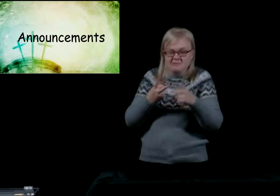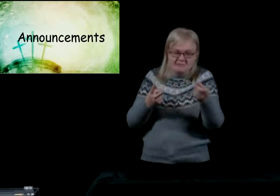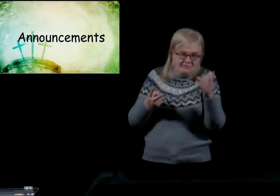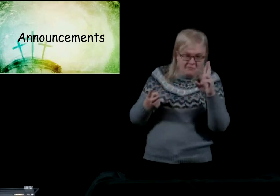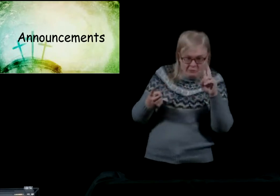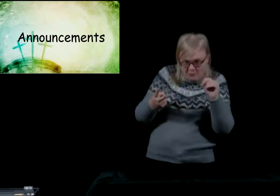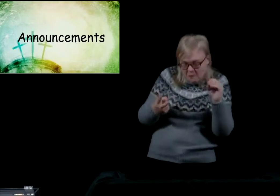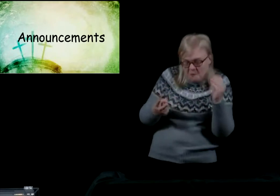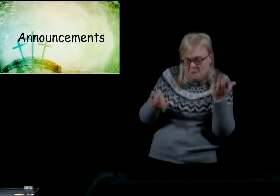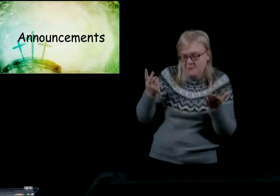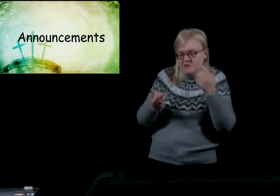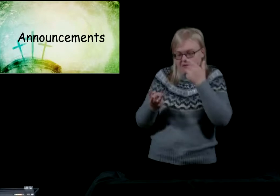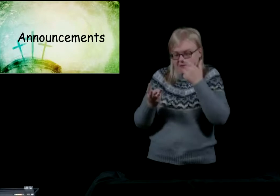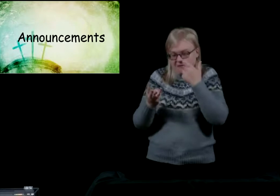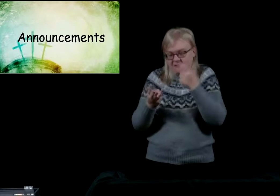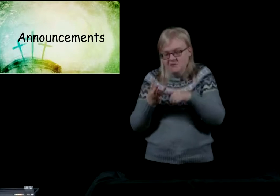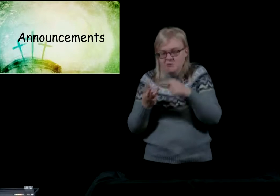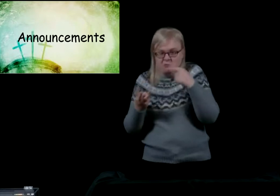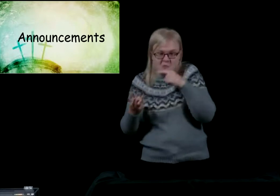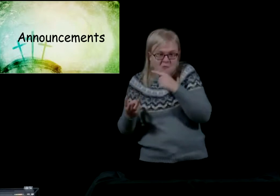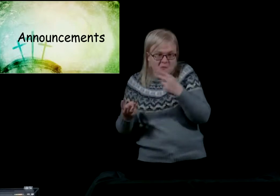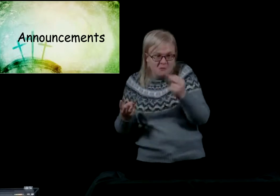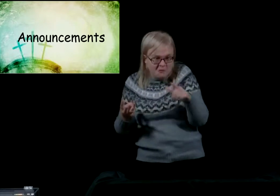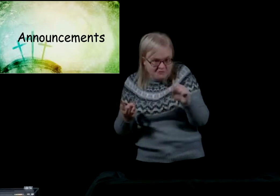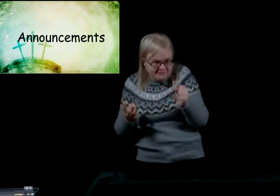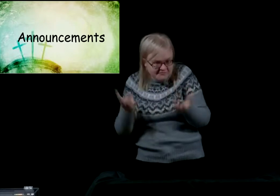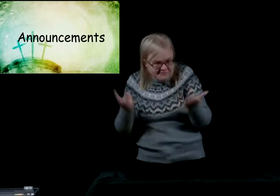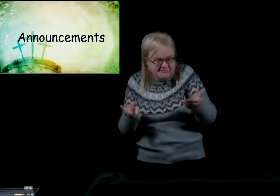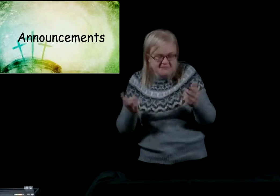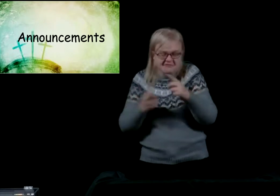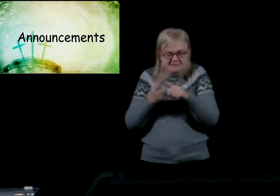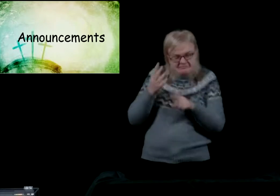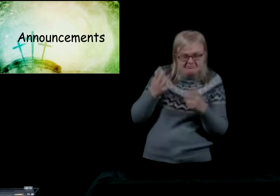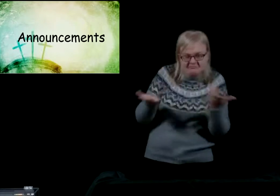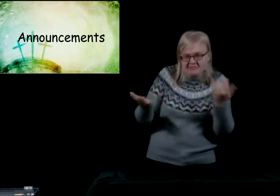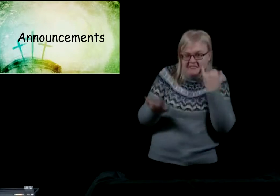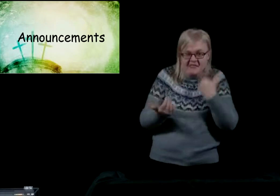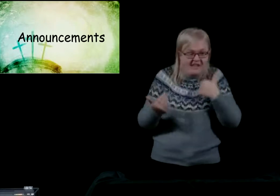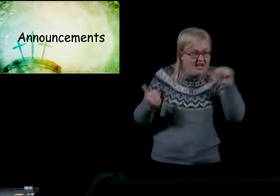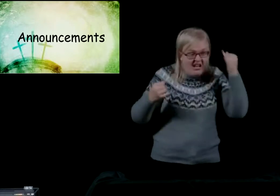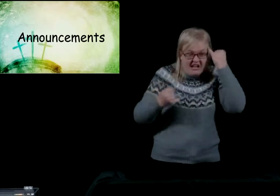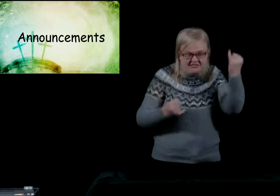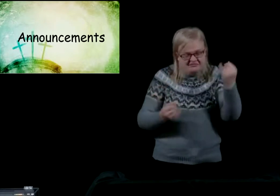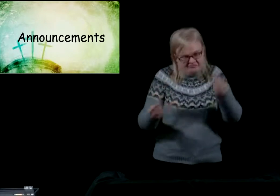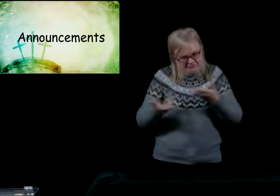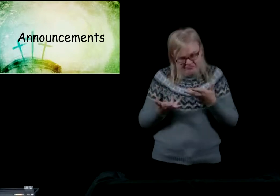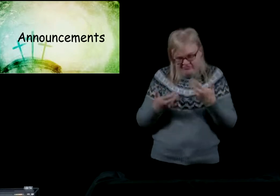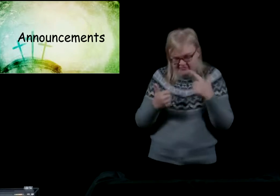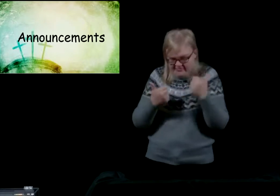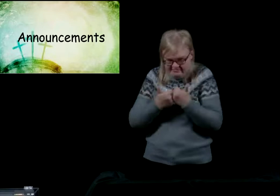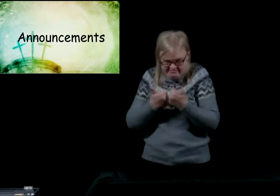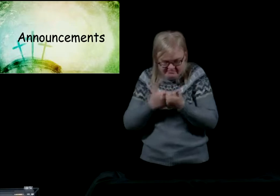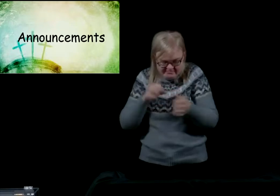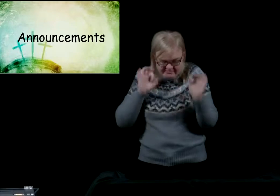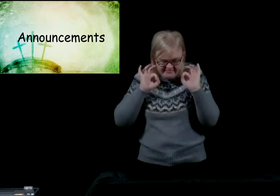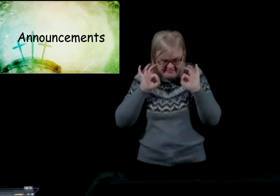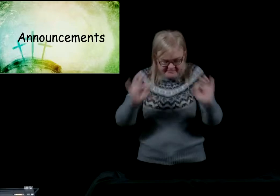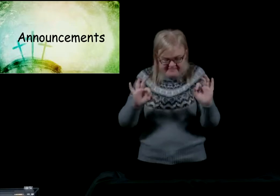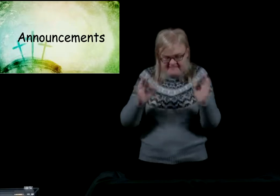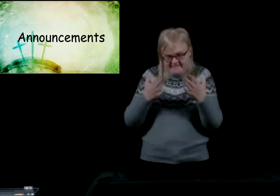maybe some bingo or games like that or different kinds of games. If you have any ideas, let me know of some games we could play.